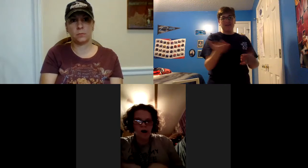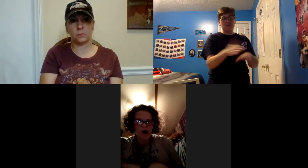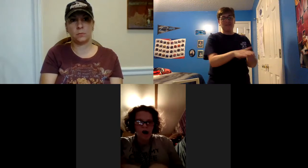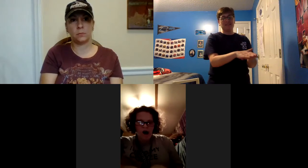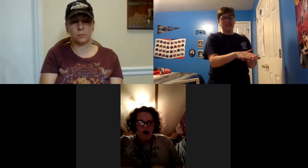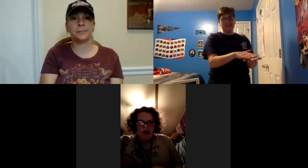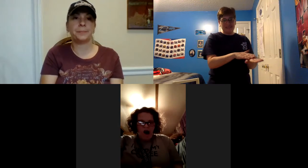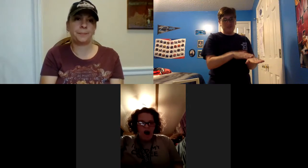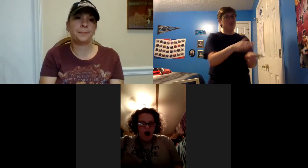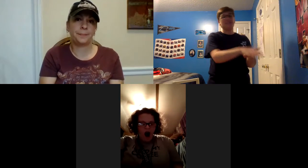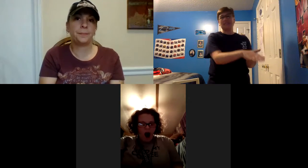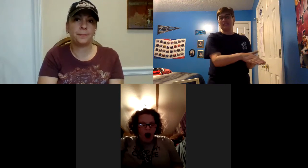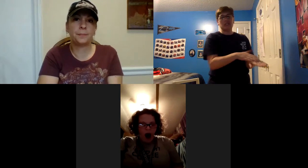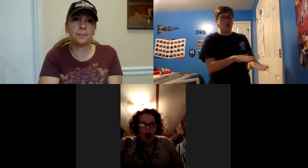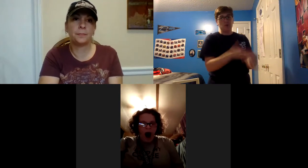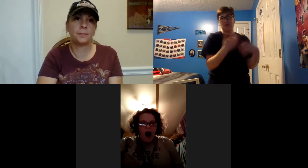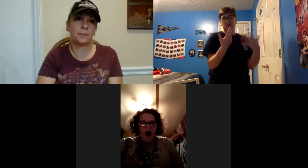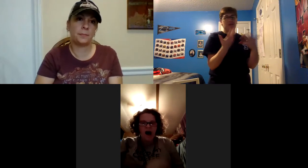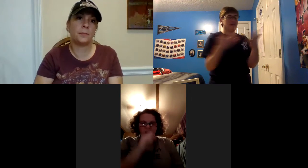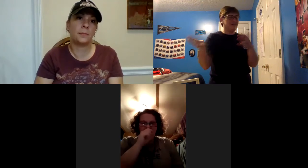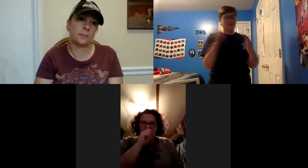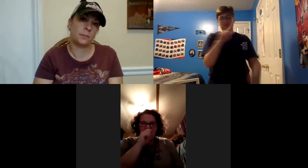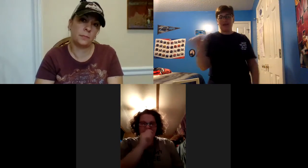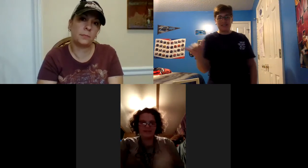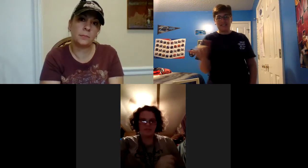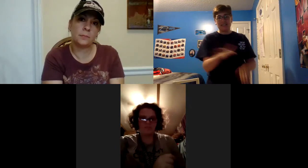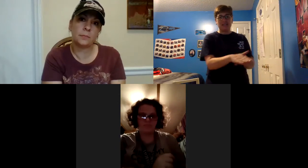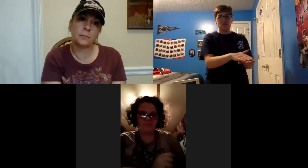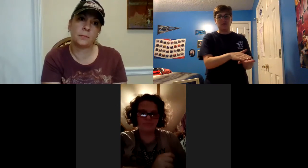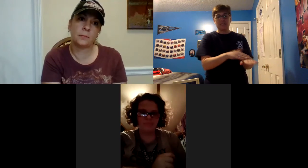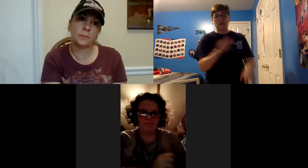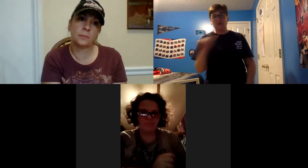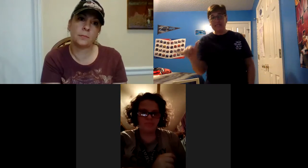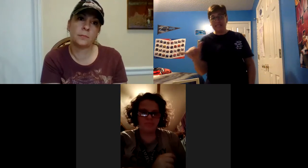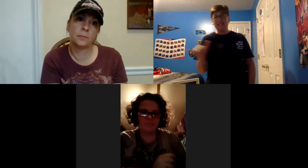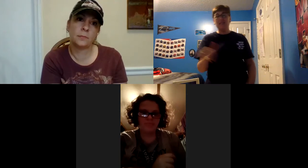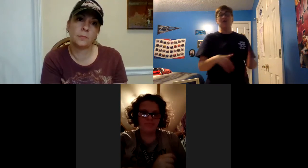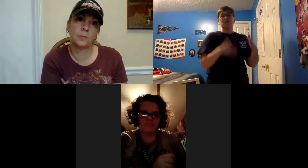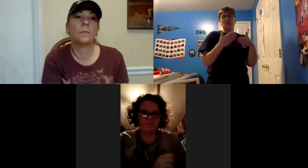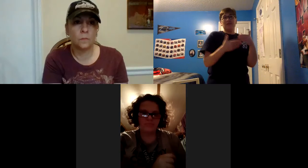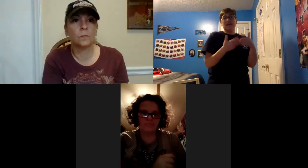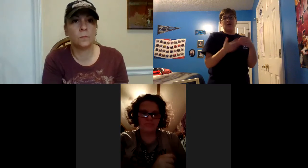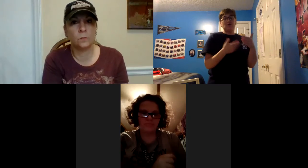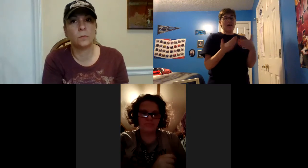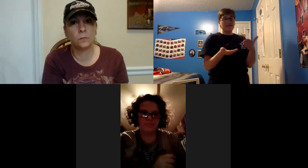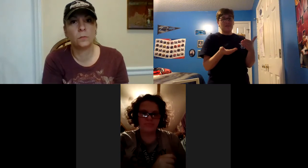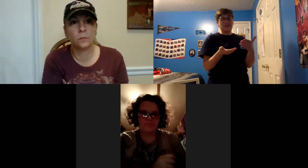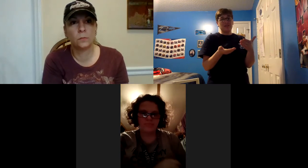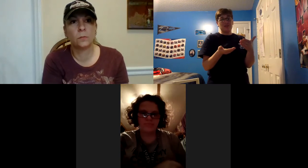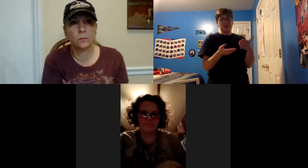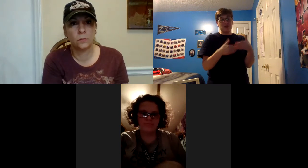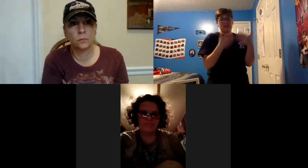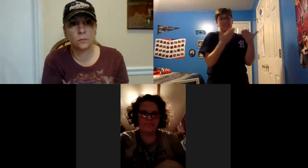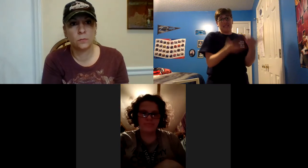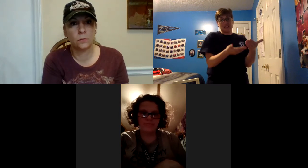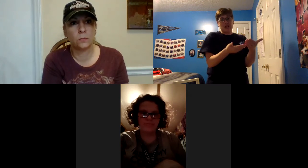LY. They're just seeing slow. But they're not seeing that the word is slowly. So when they go to write something to